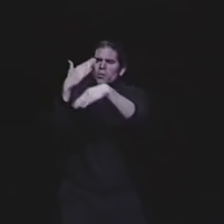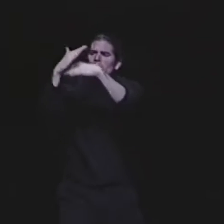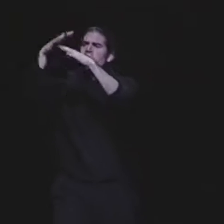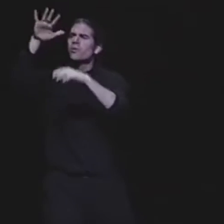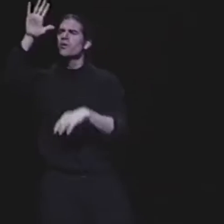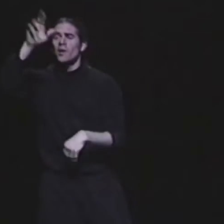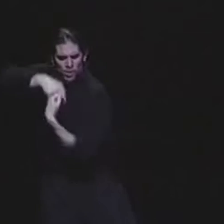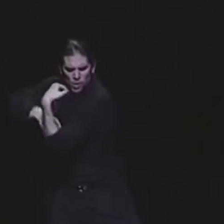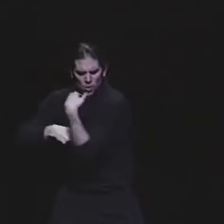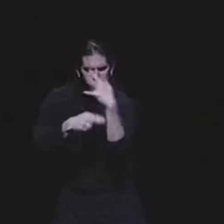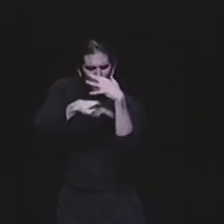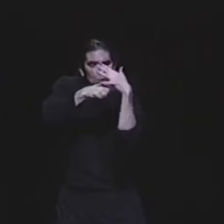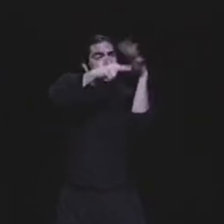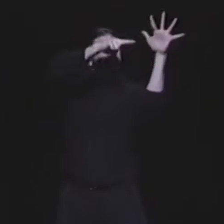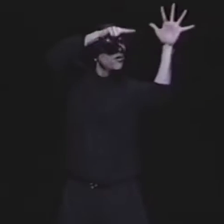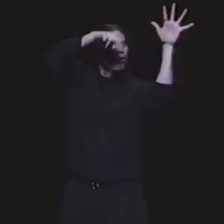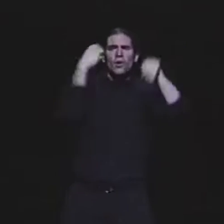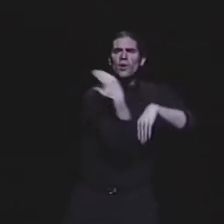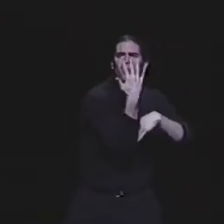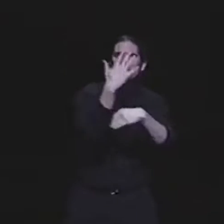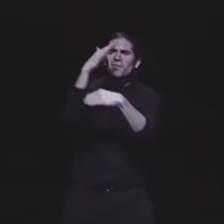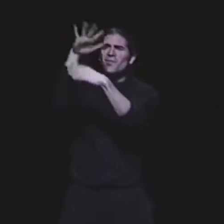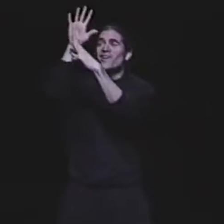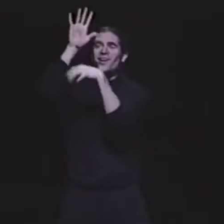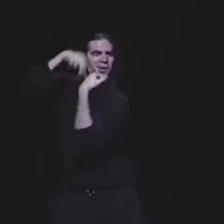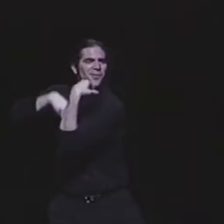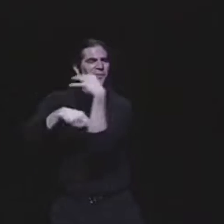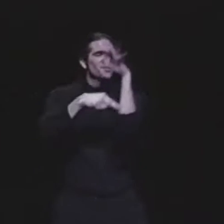It's a forest of trees,